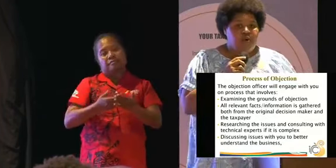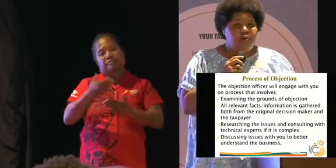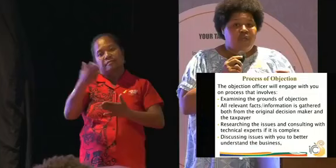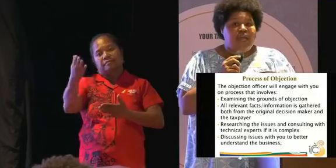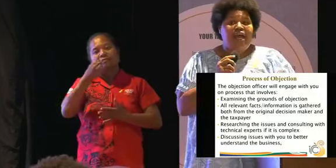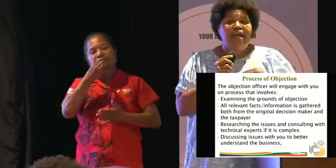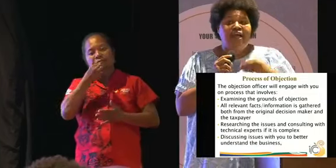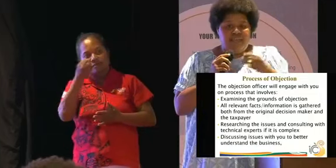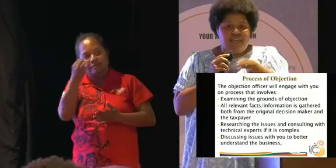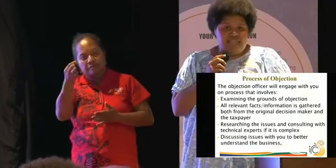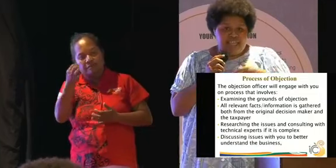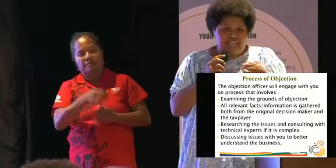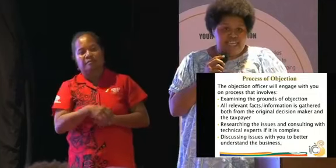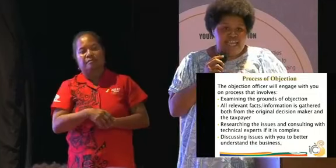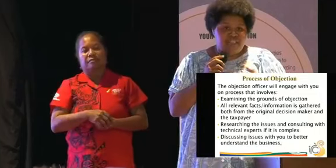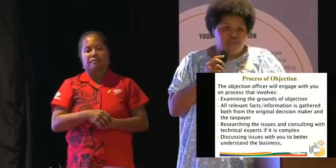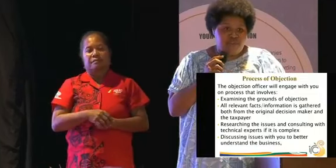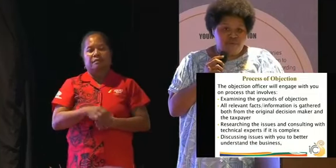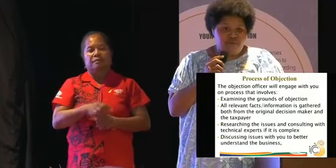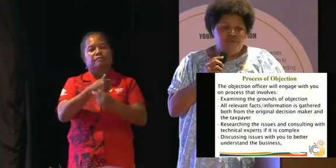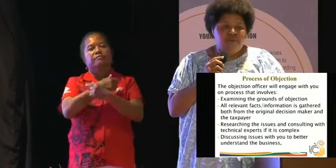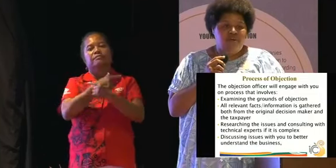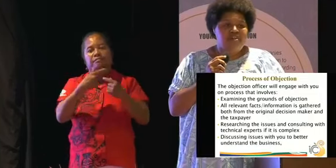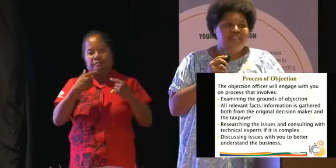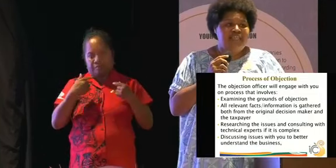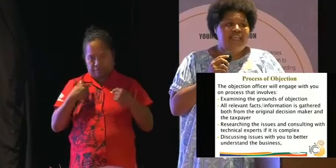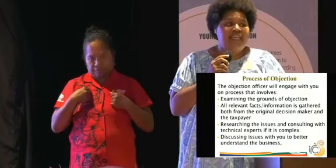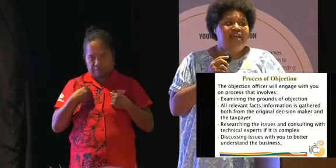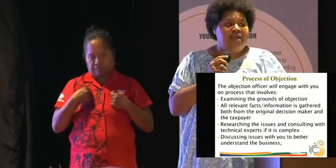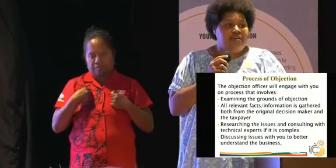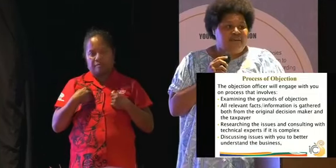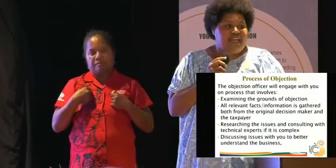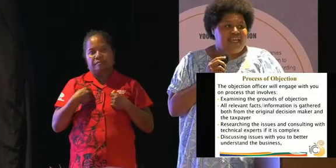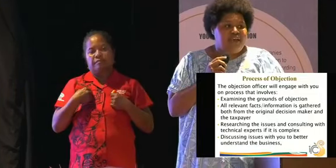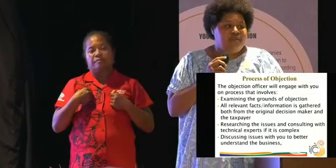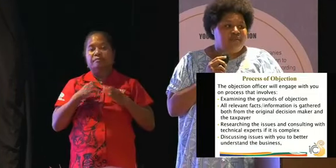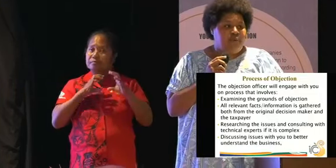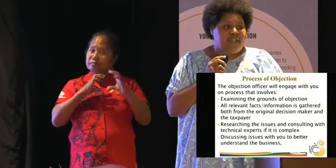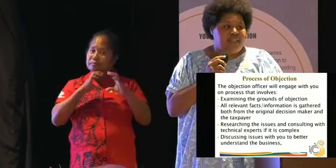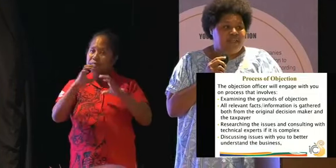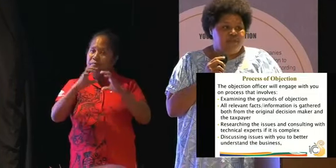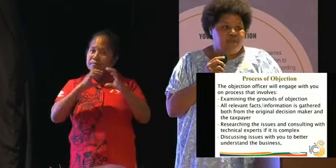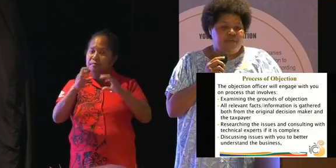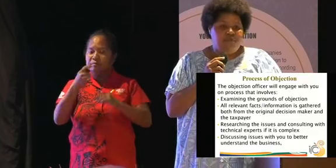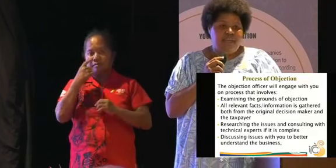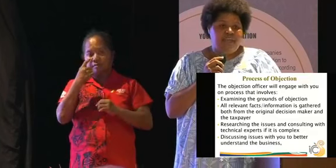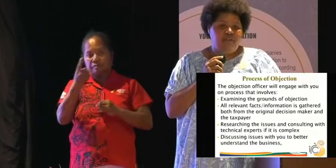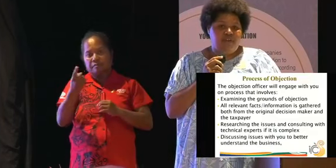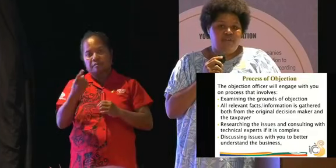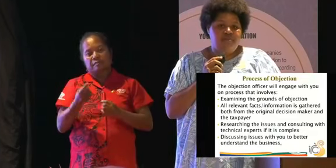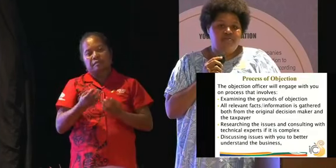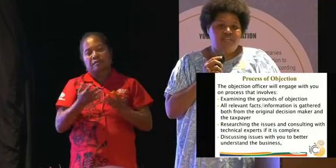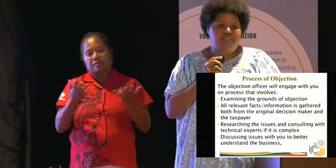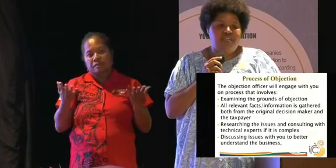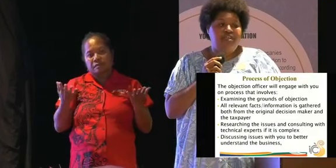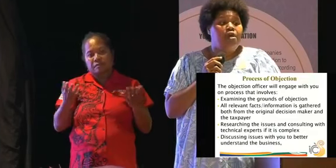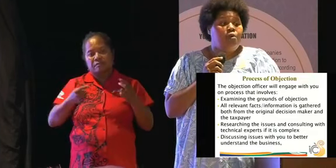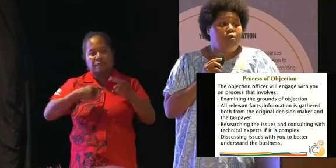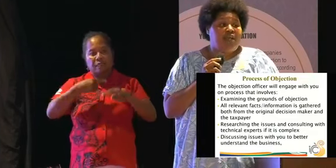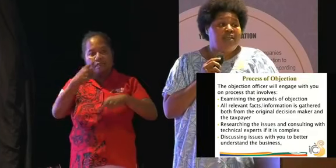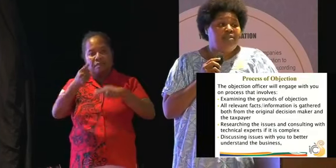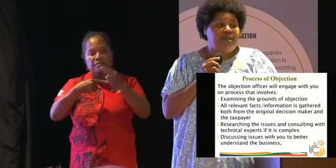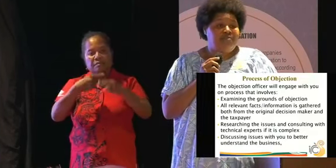lodged. We are engaging with you constantly, finding out whether you have provided your grounds of